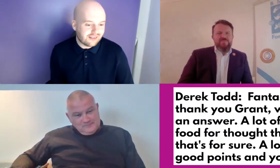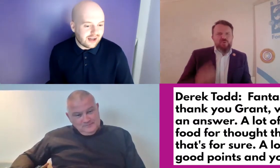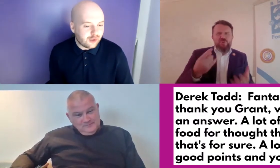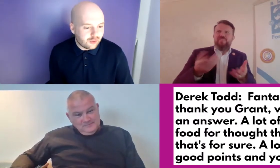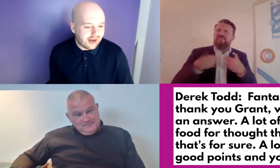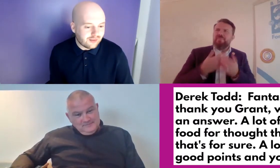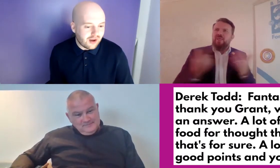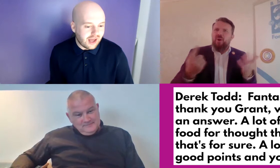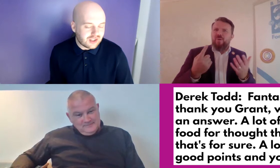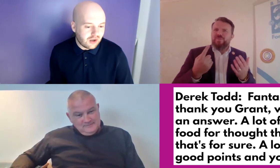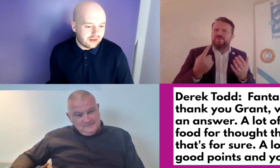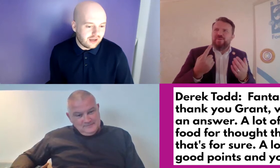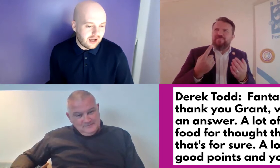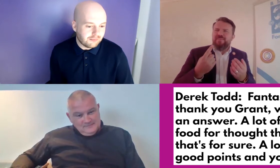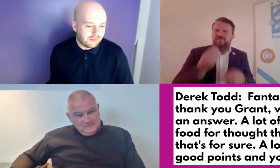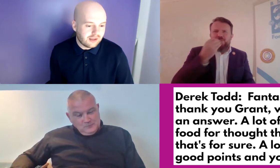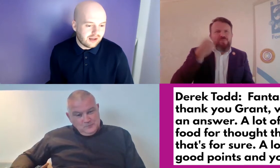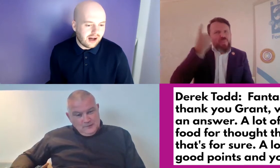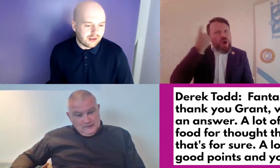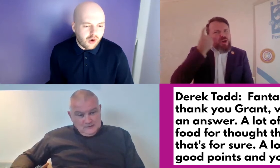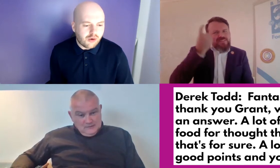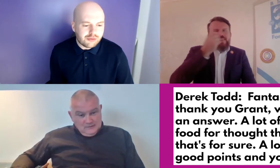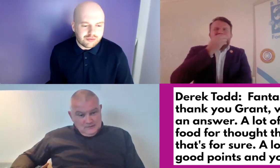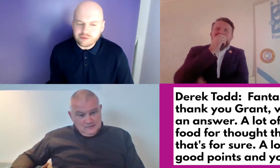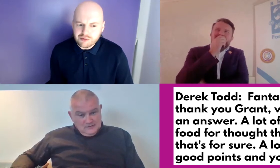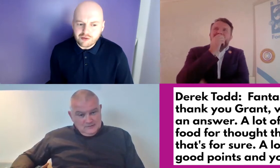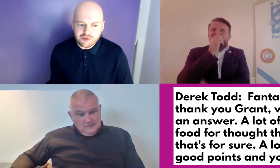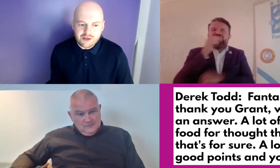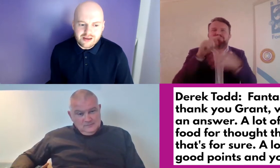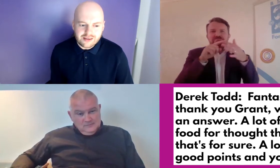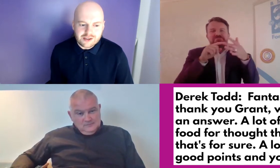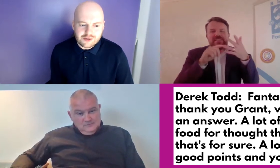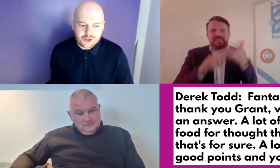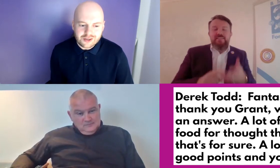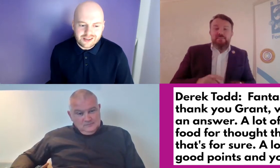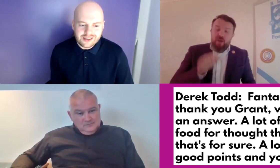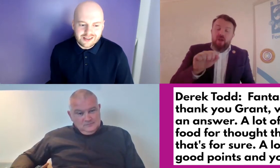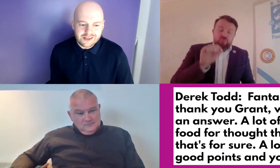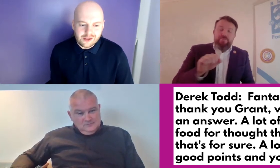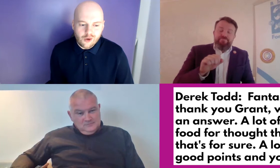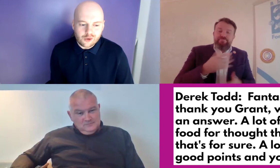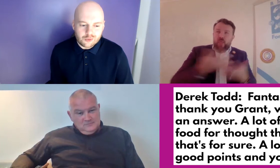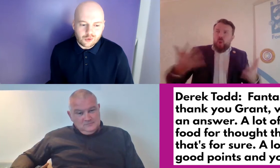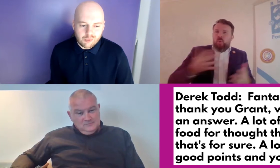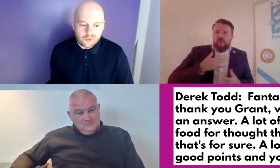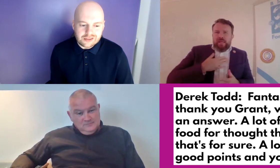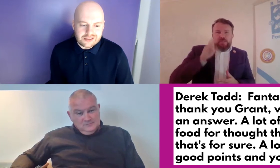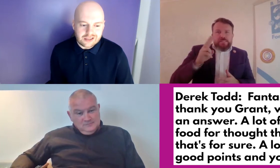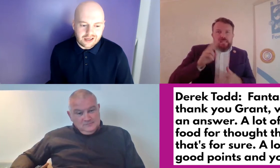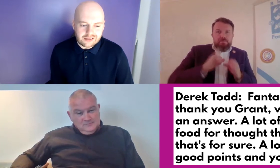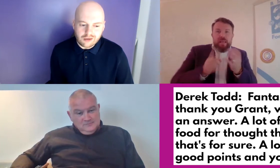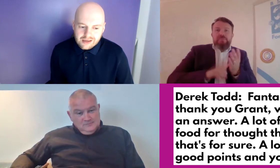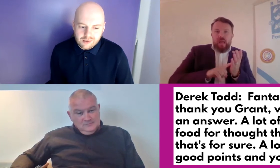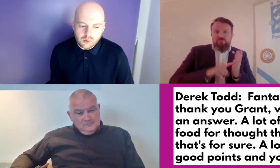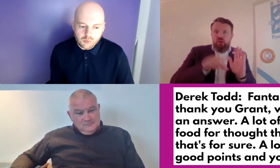Fantastic. Thank you, Grant. What an answer. A lot of food for thought there, that's for sure. A lot of good points.